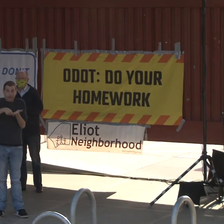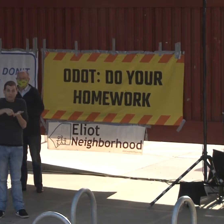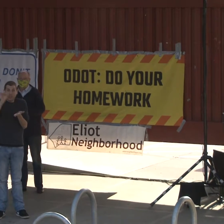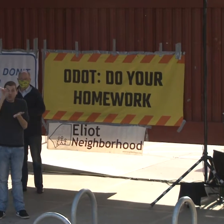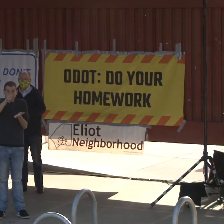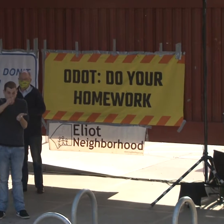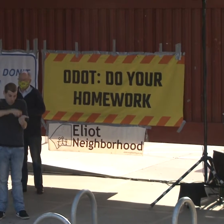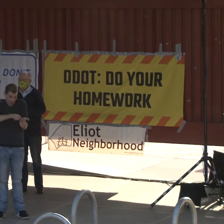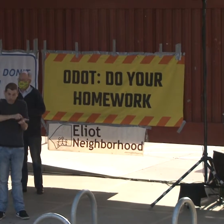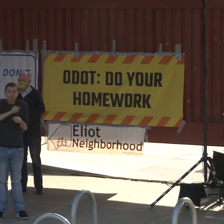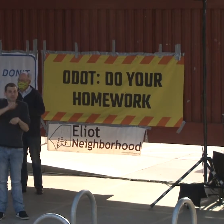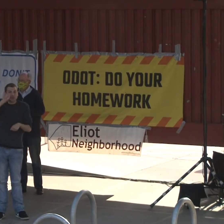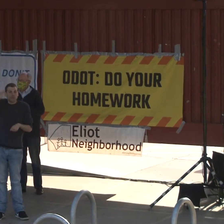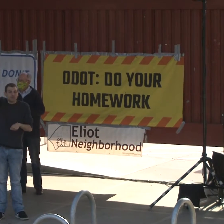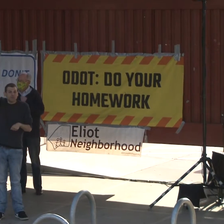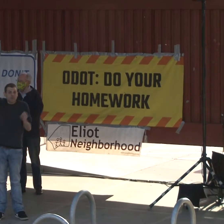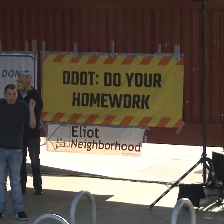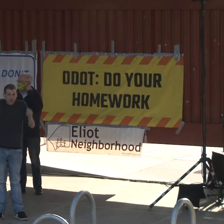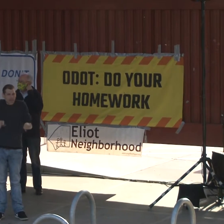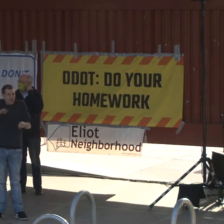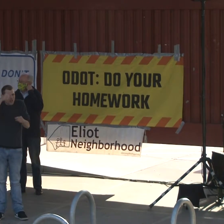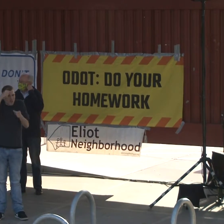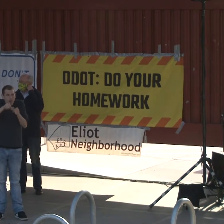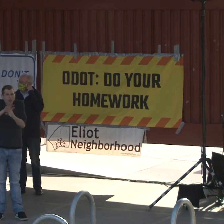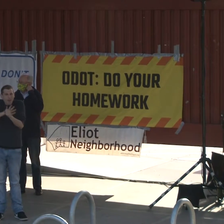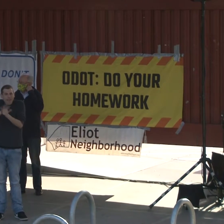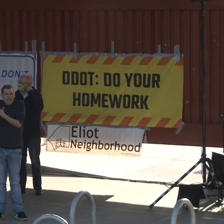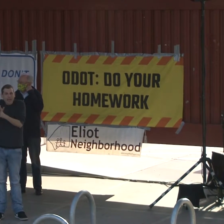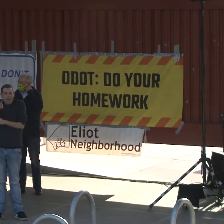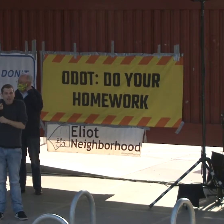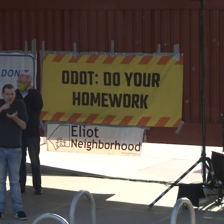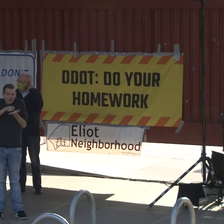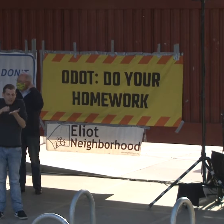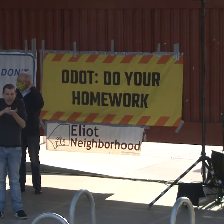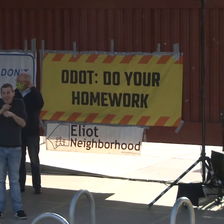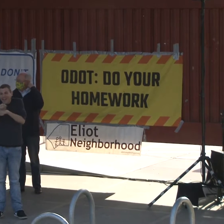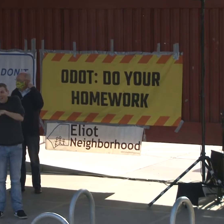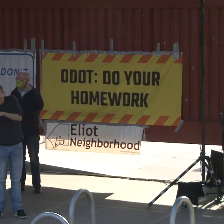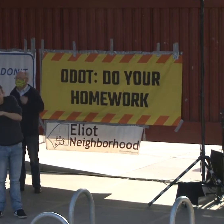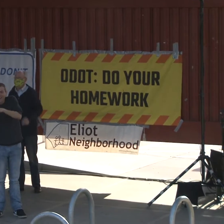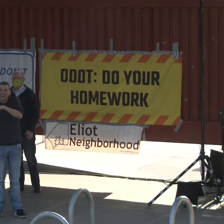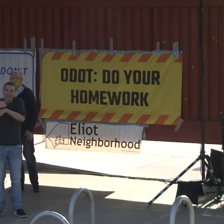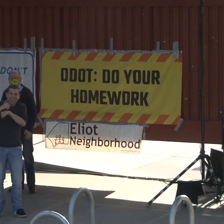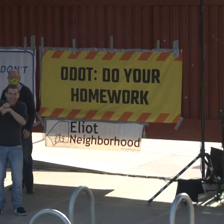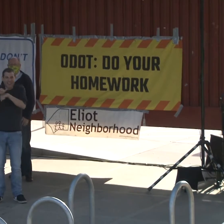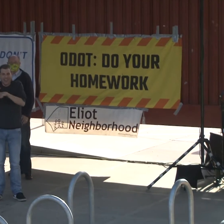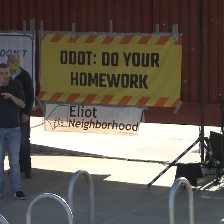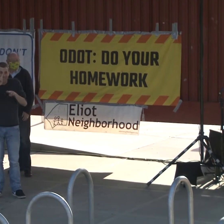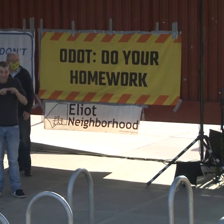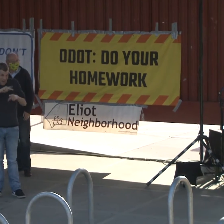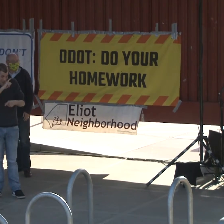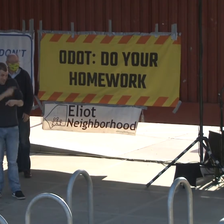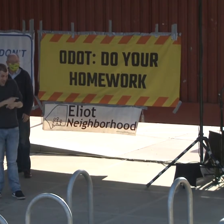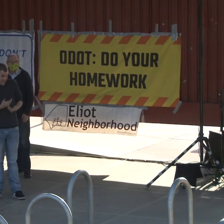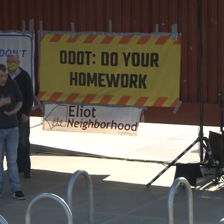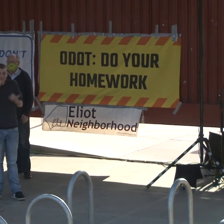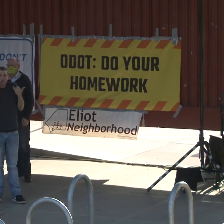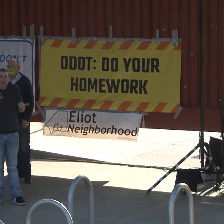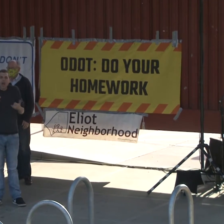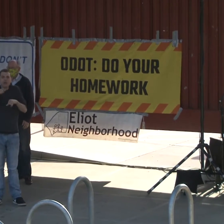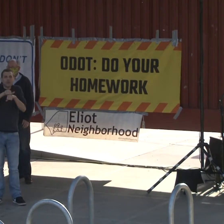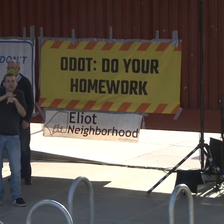postcards. Remember during the pandemic how much fun it's been to send and receive mail? Well, this is our opportunity to send some mail